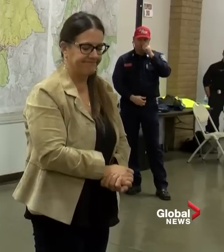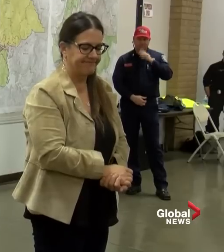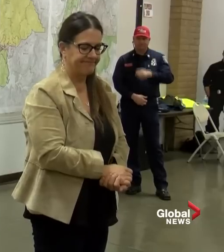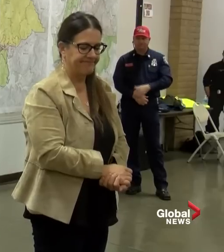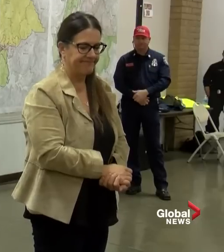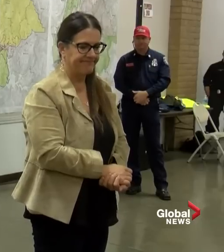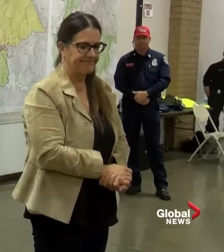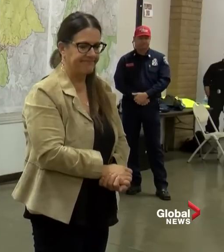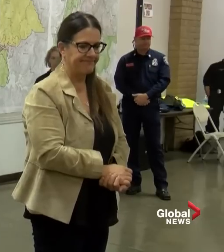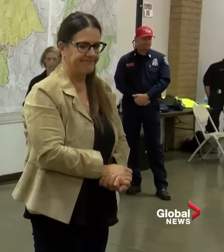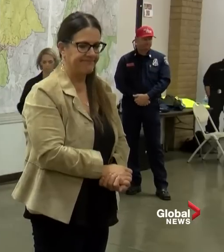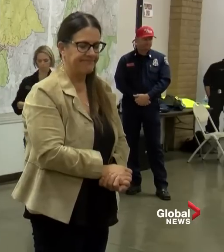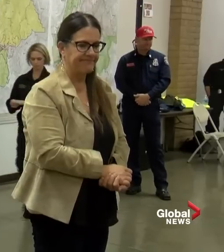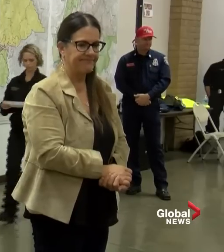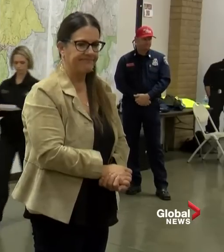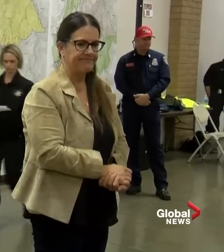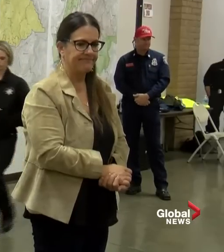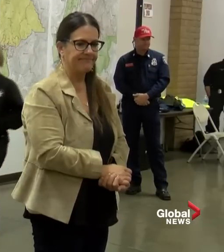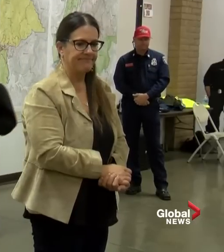Thank you.